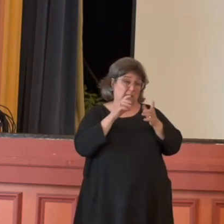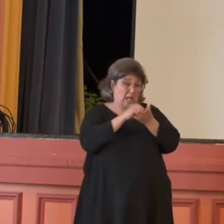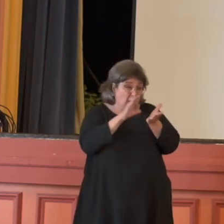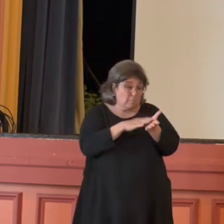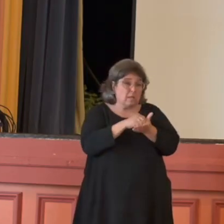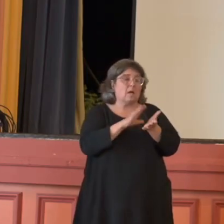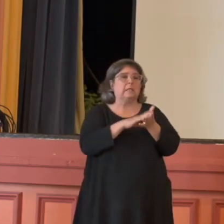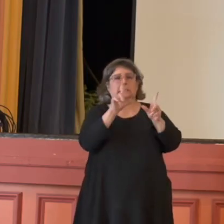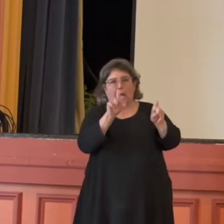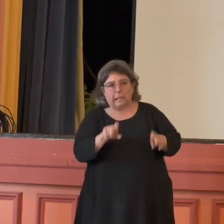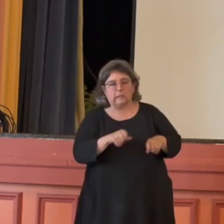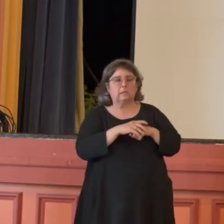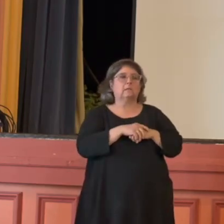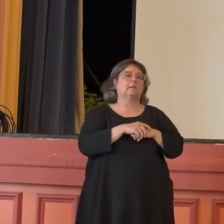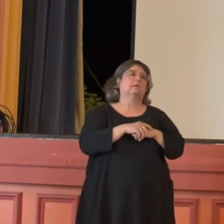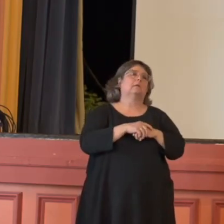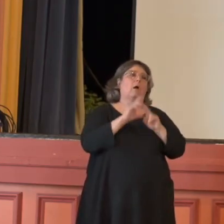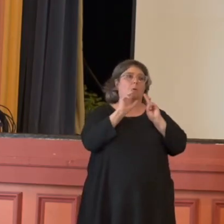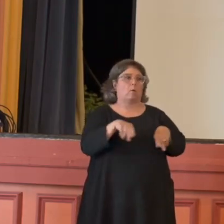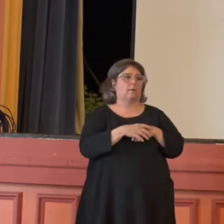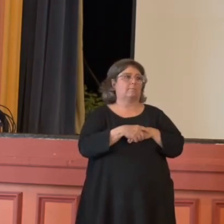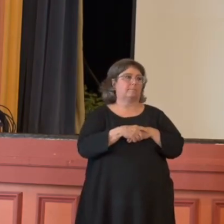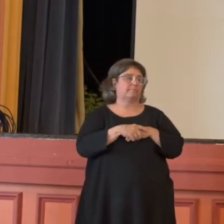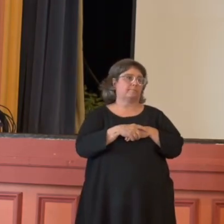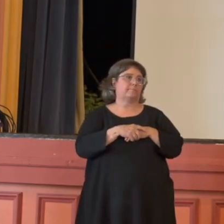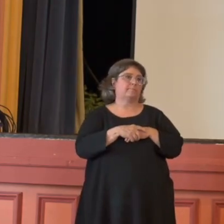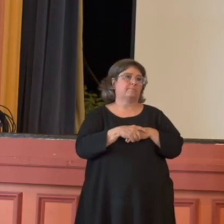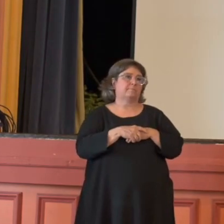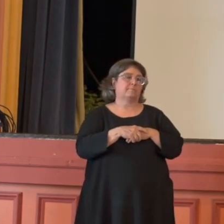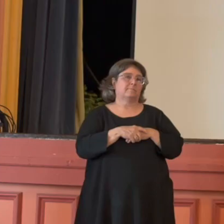documentation, testing, and reporting.